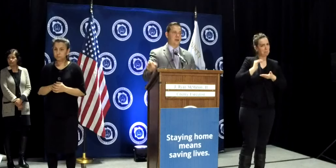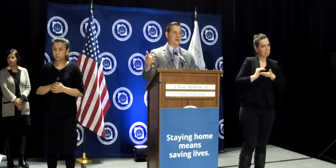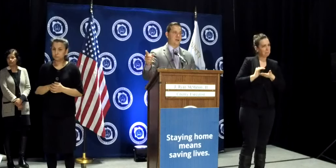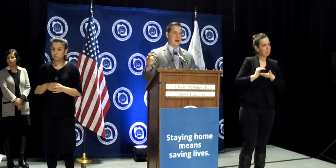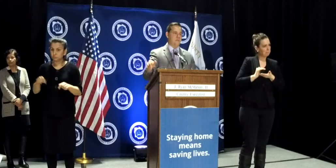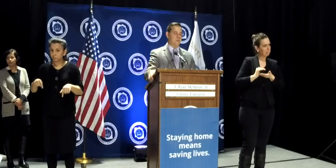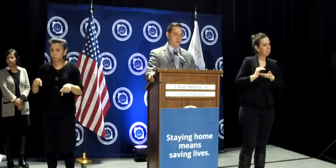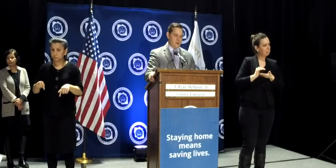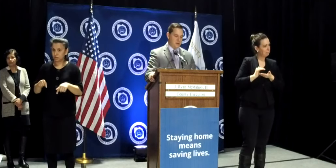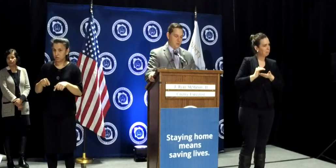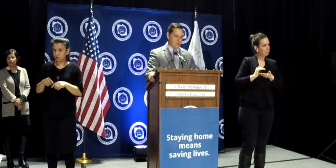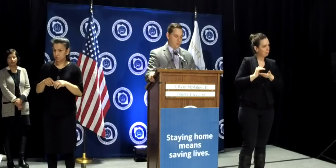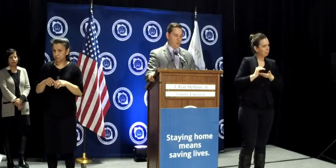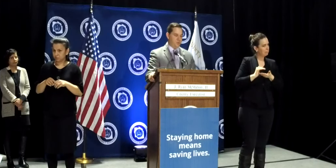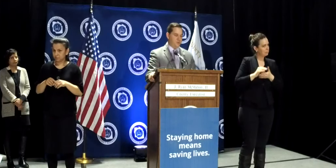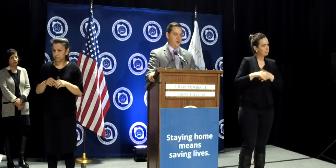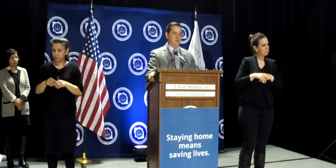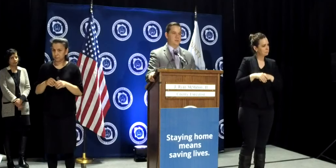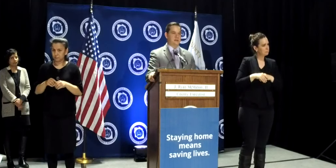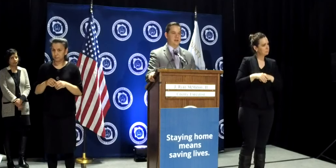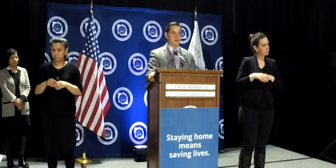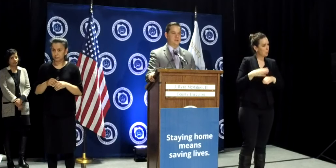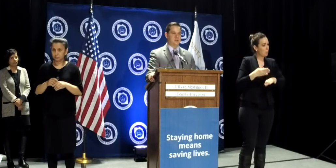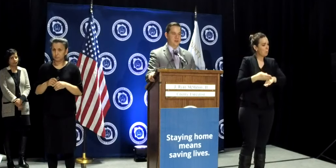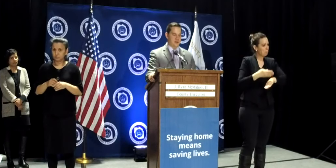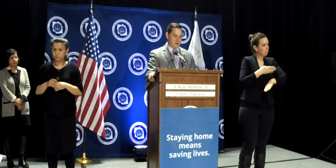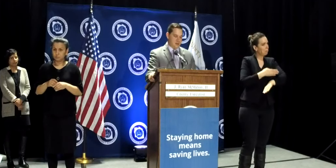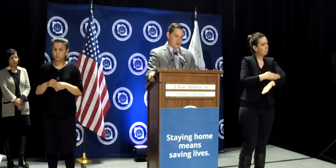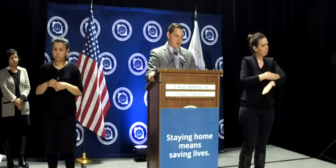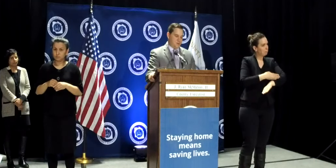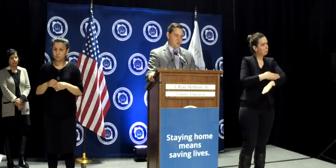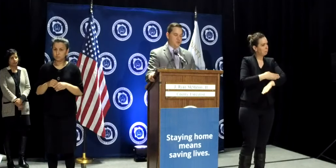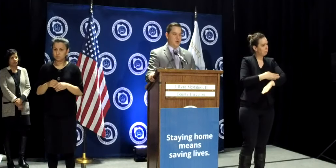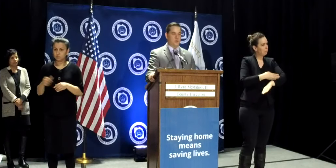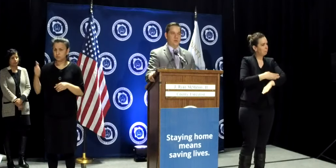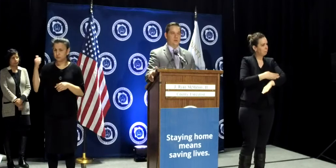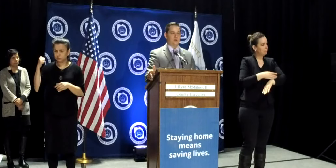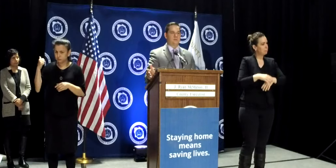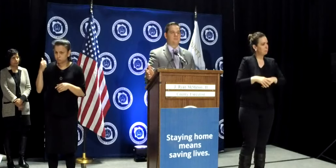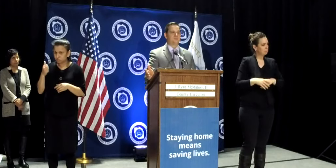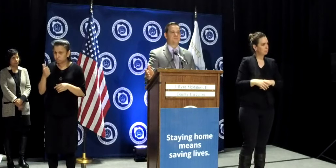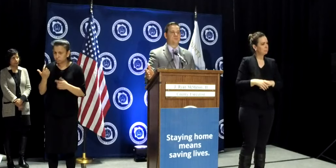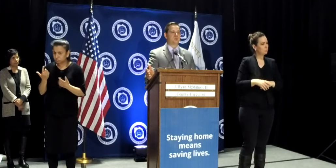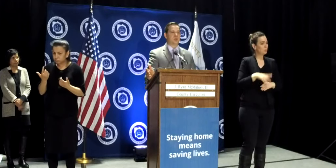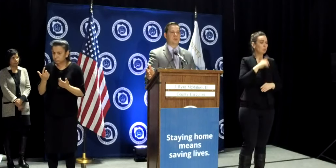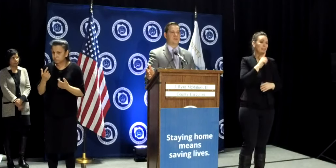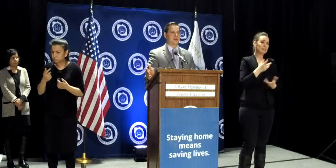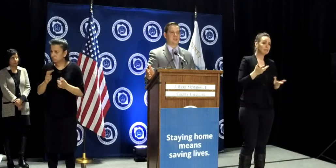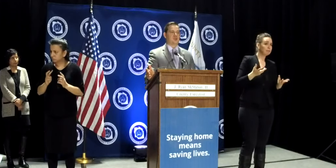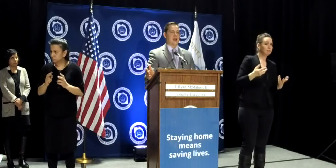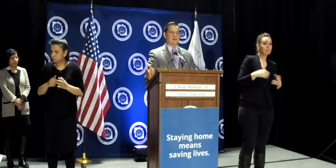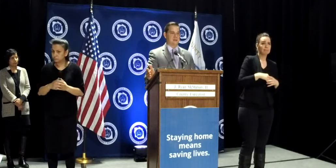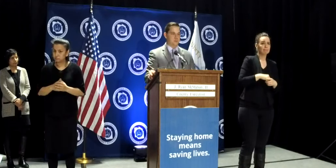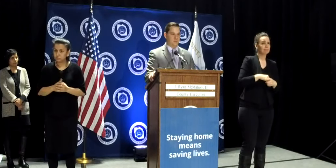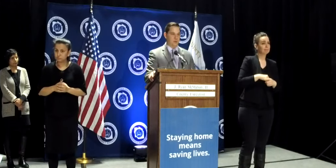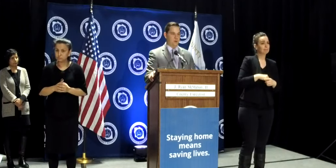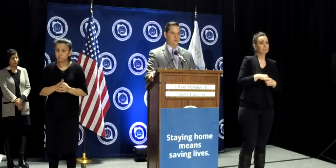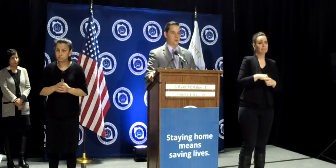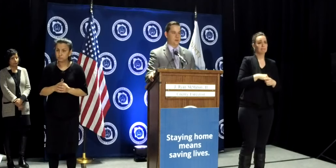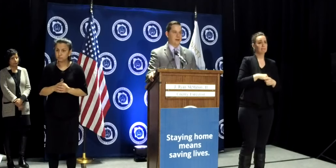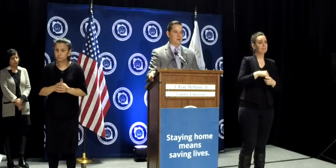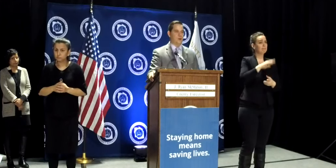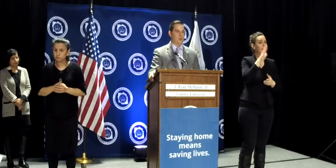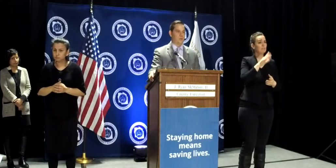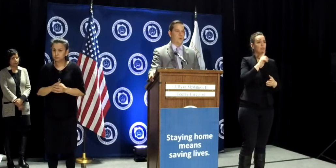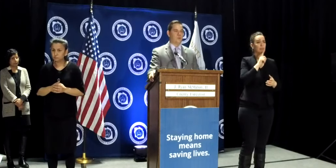before we got here or not, but we improved. We talked about that yesterday. There's nobody's ever had to track this before,